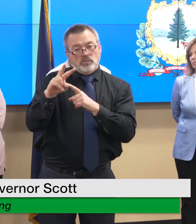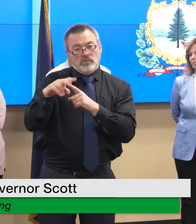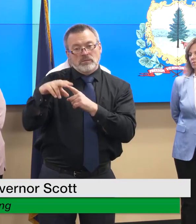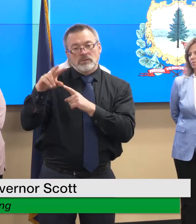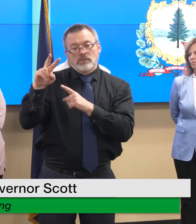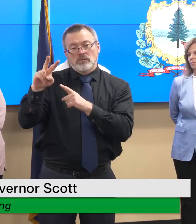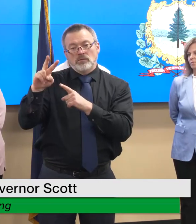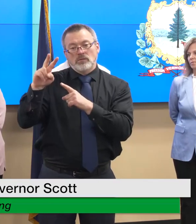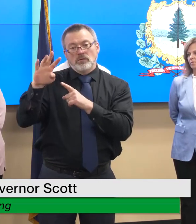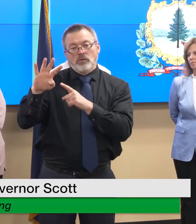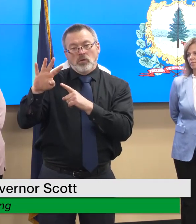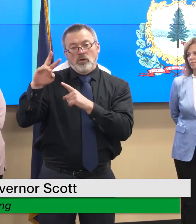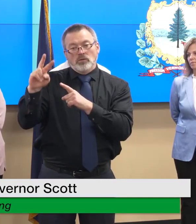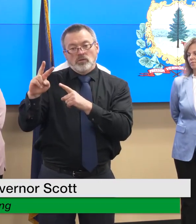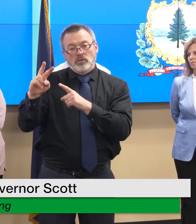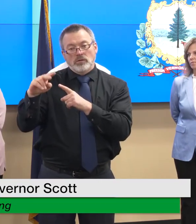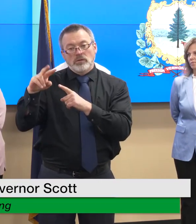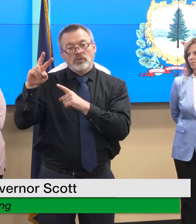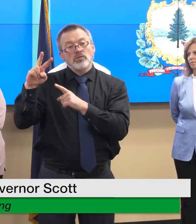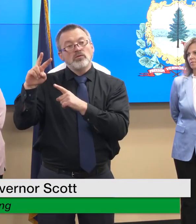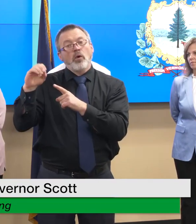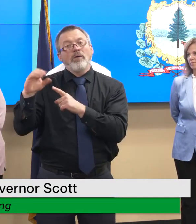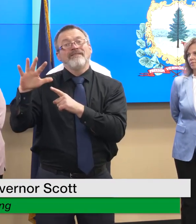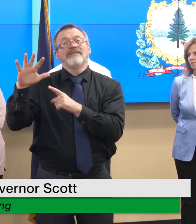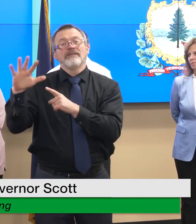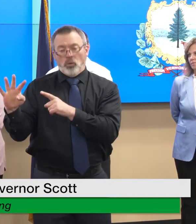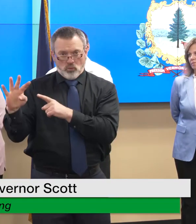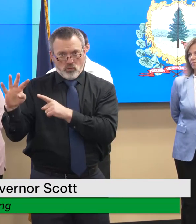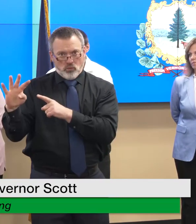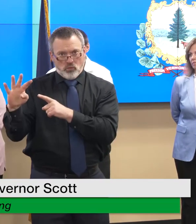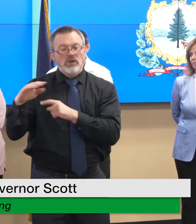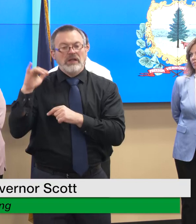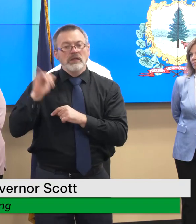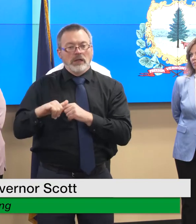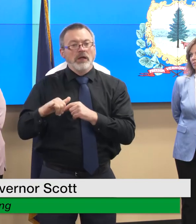802-242-2054 and they'll connect you with volunteers.